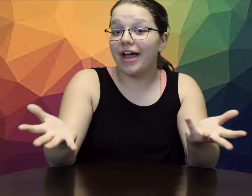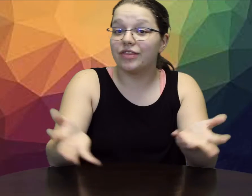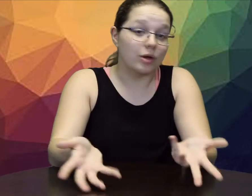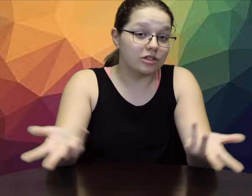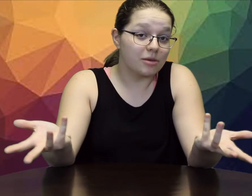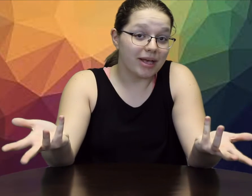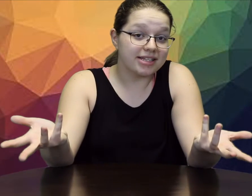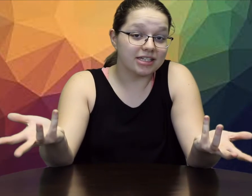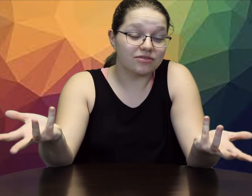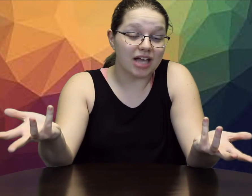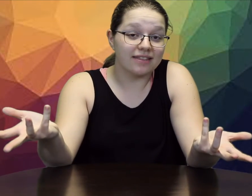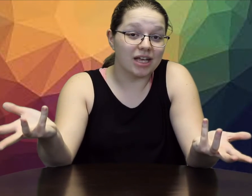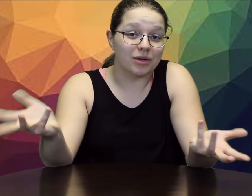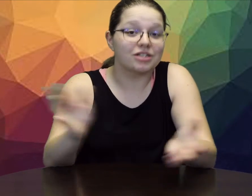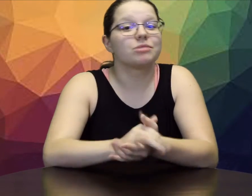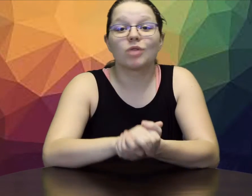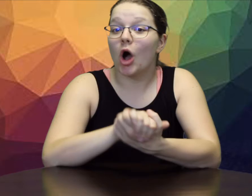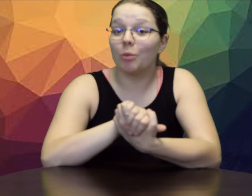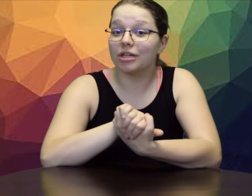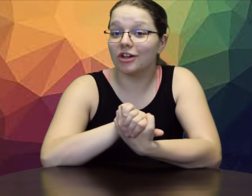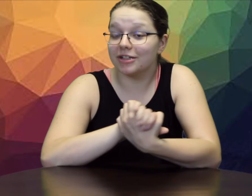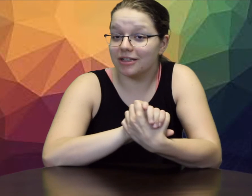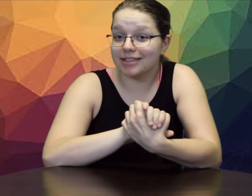And those are the basics of sign language. Hope you learned a little